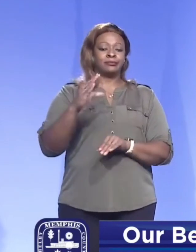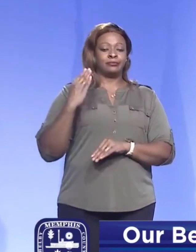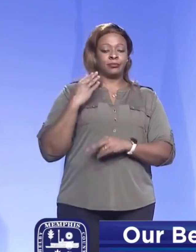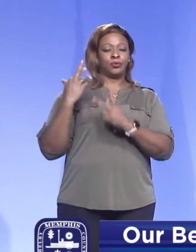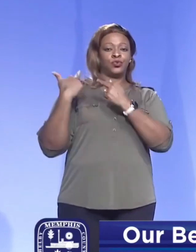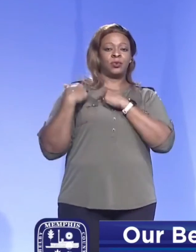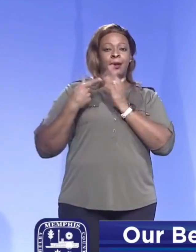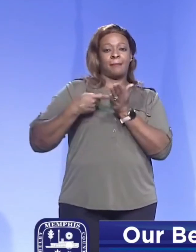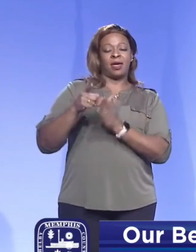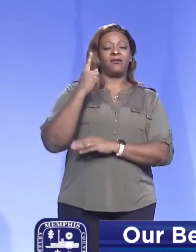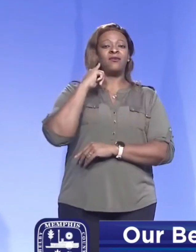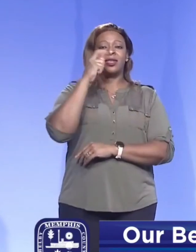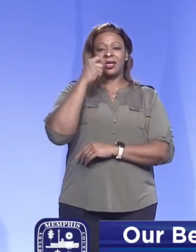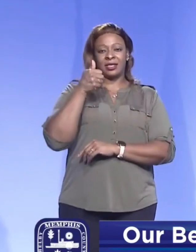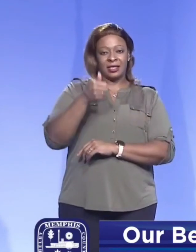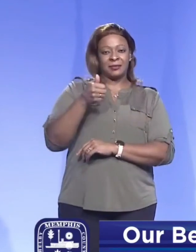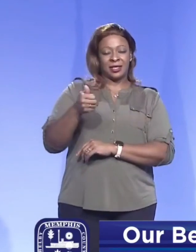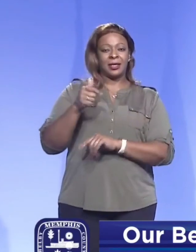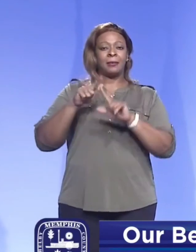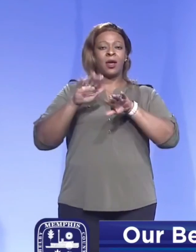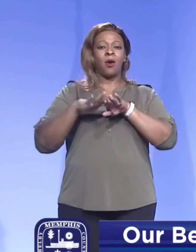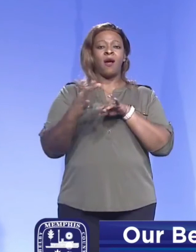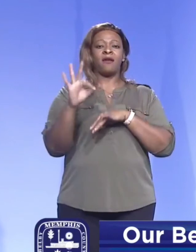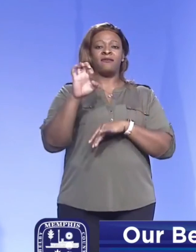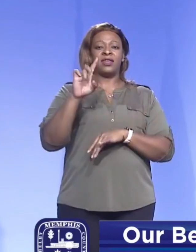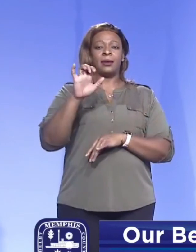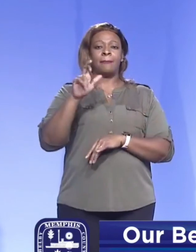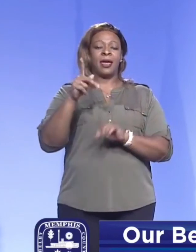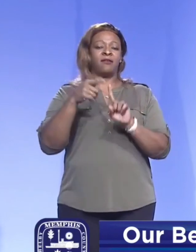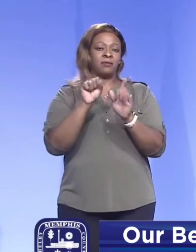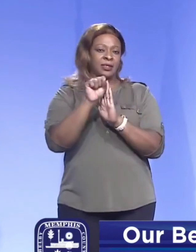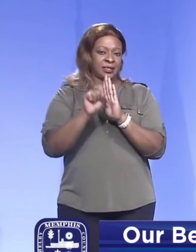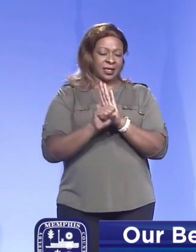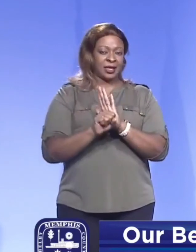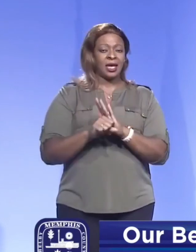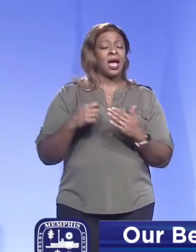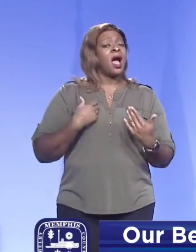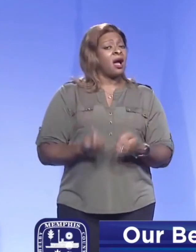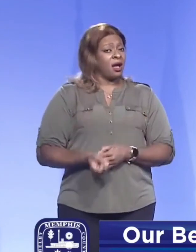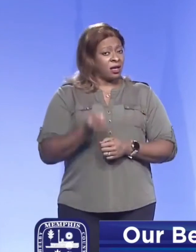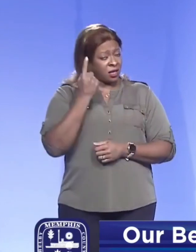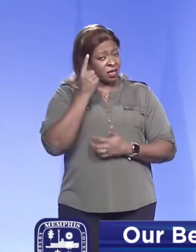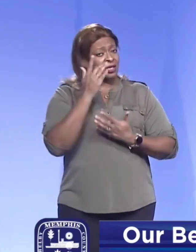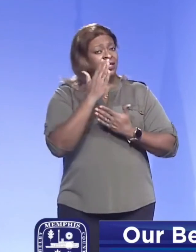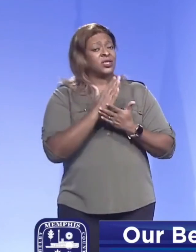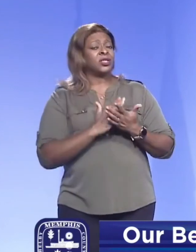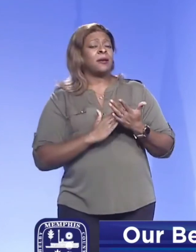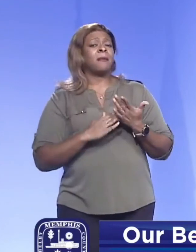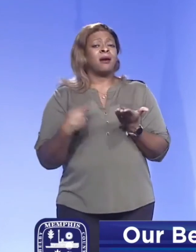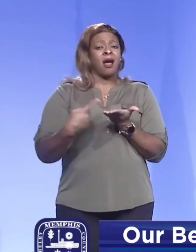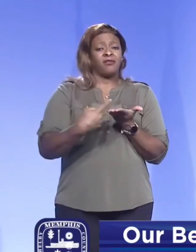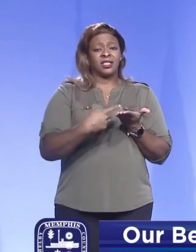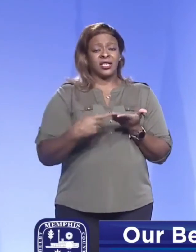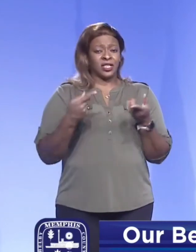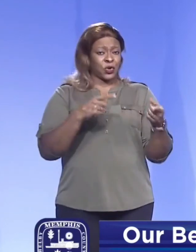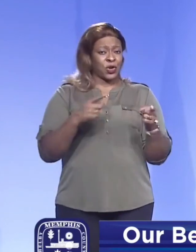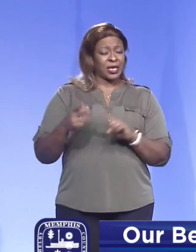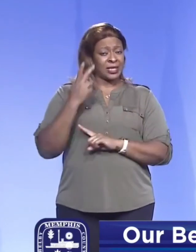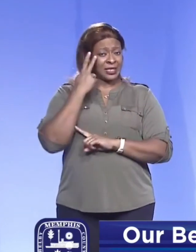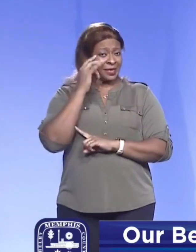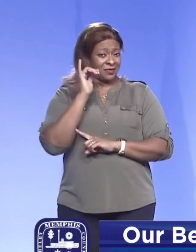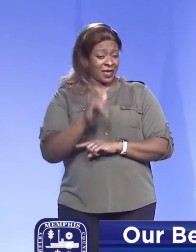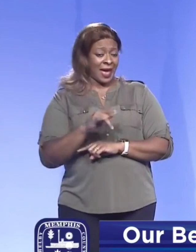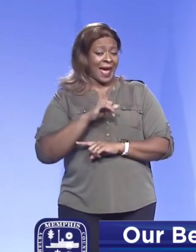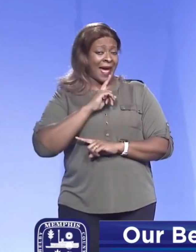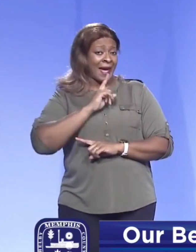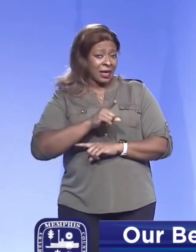that testing based on feedback from the state. Now, I do understand there's some conversations occurring to see if that will